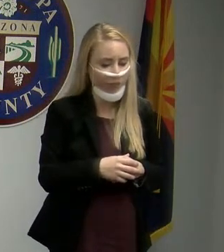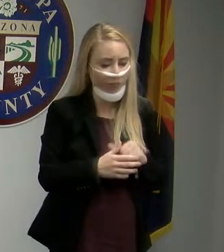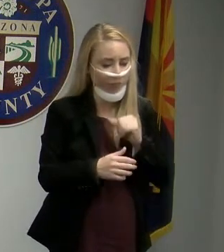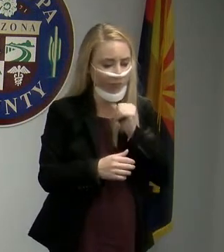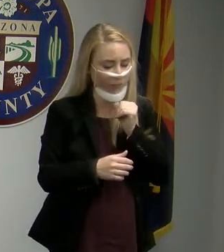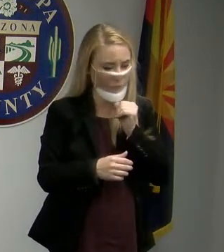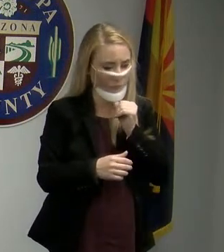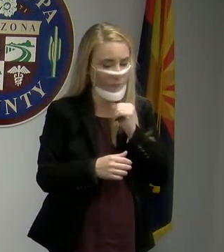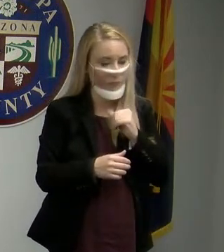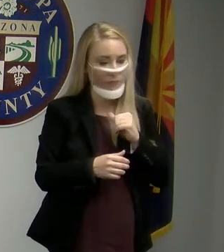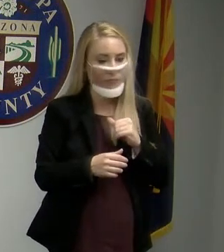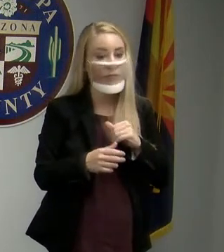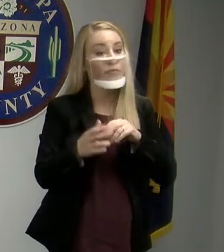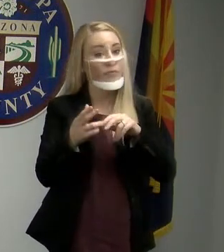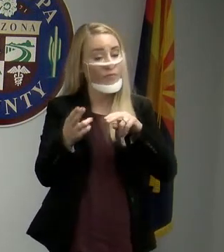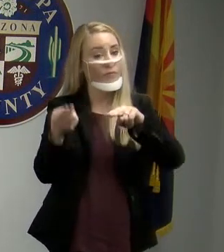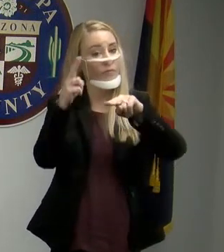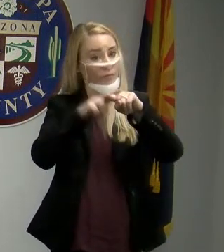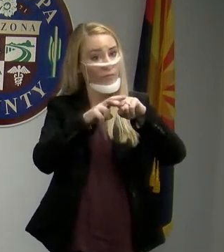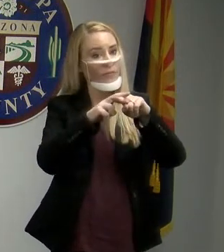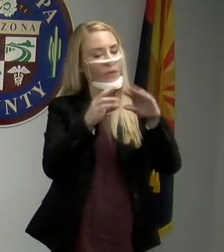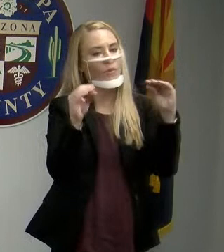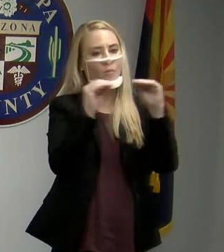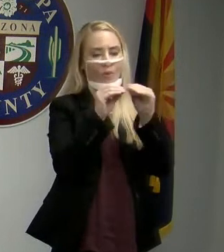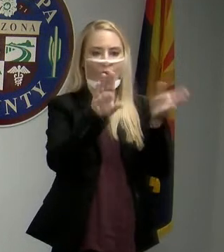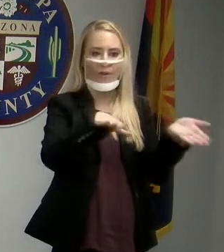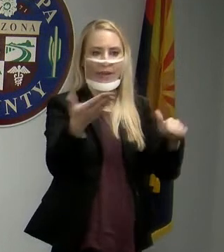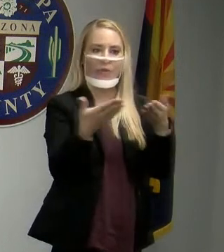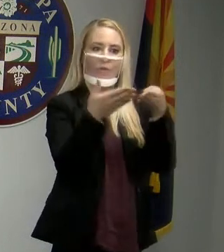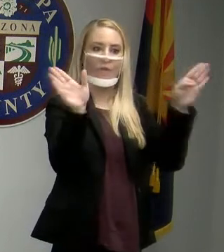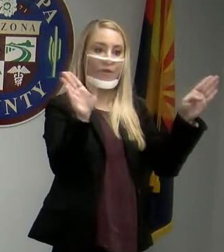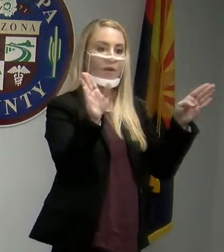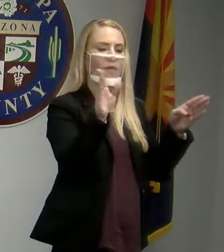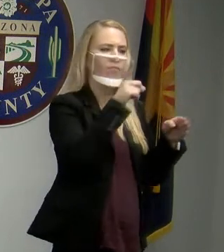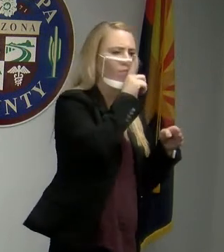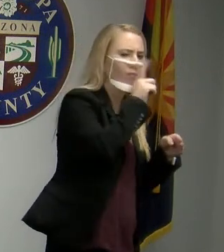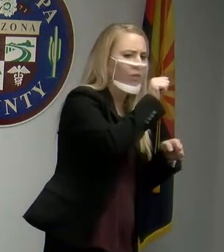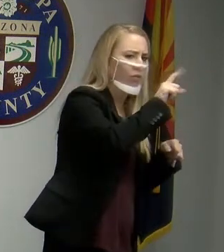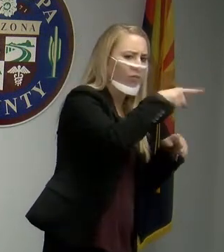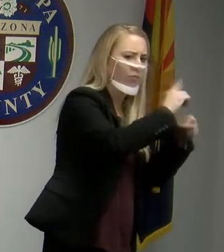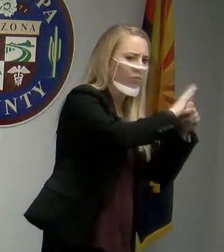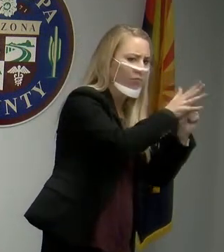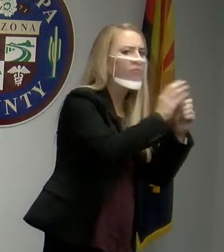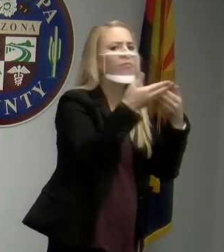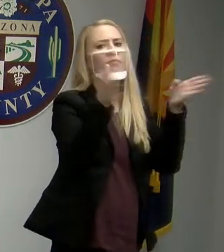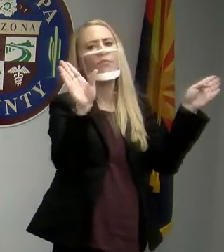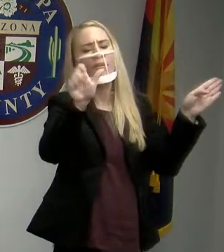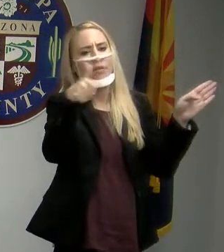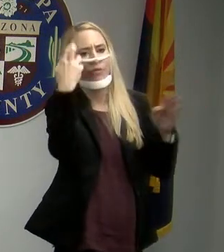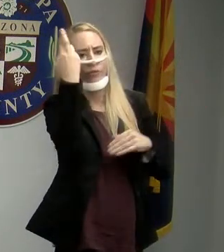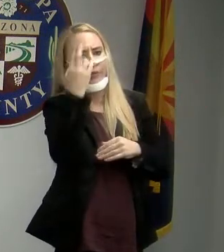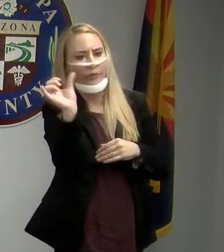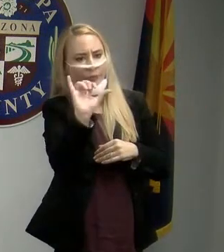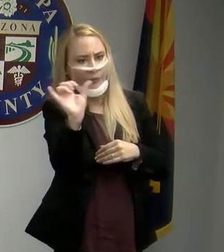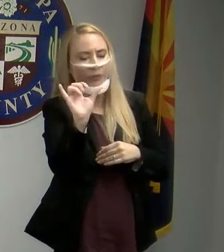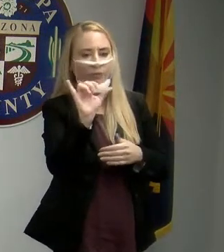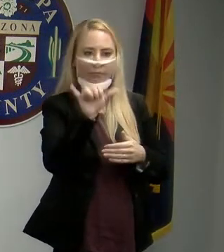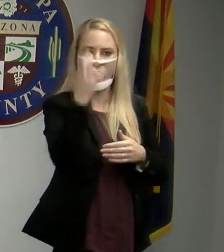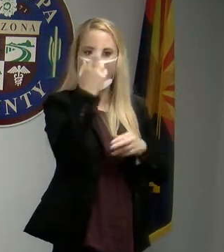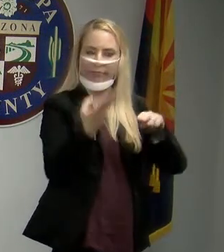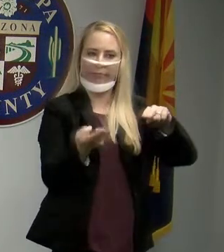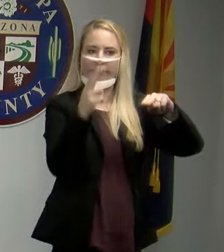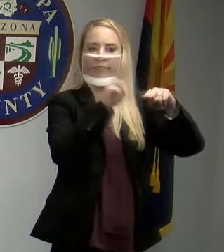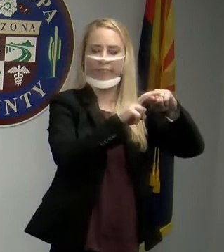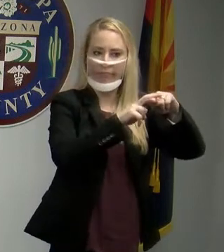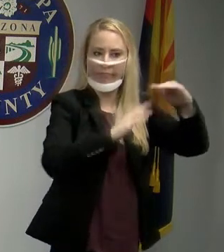the number of deaths overall in our county, that has had an impact on the medical examiner's office to some extent.